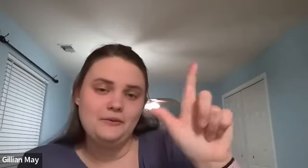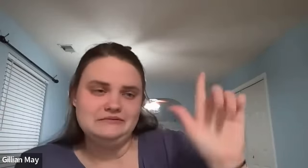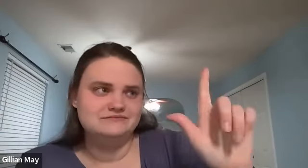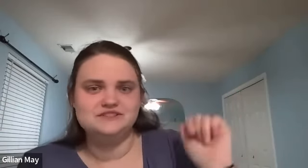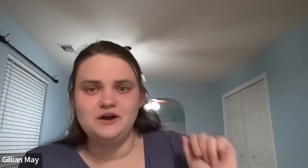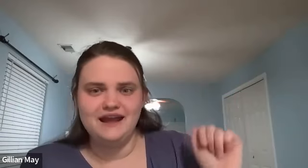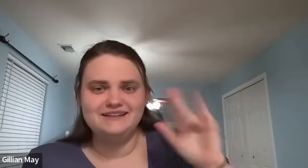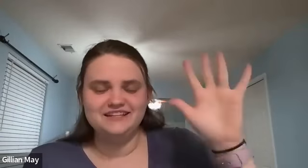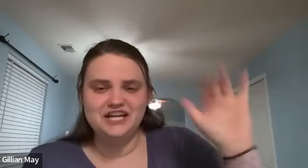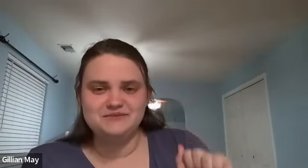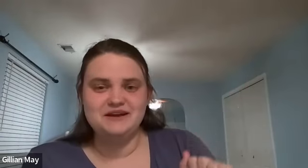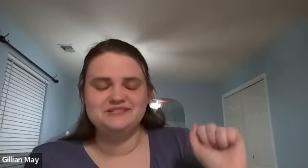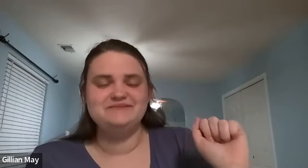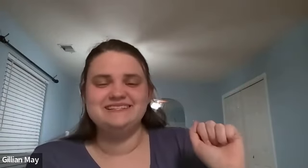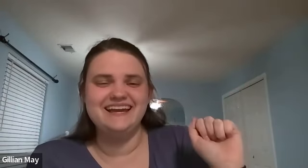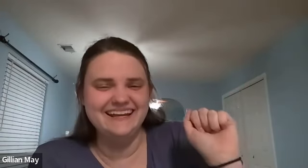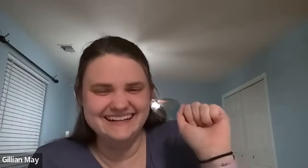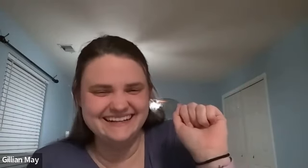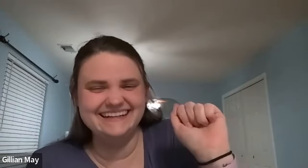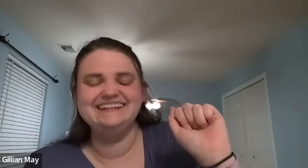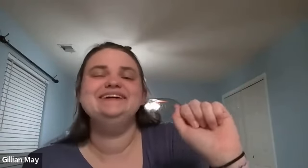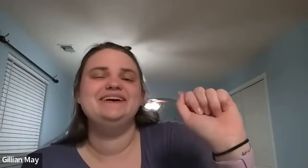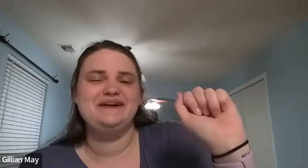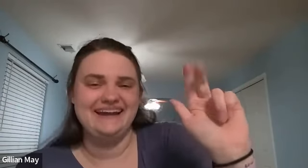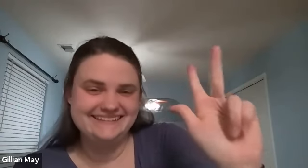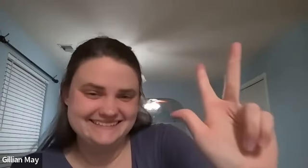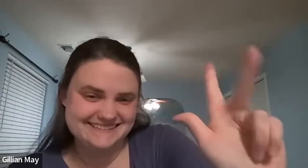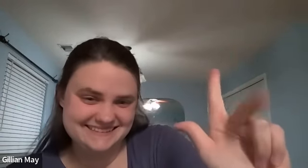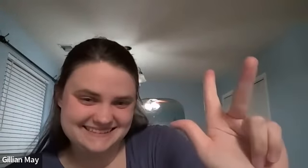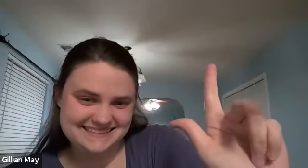Ooh, sorry, I changed my numbers. Give me a second. Okay.